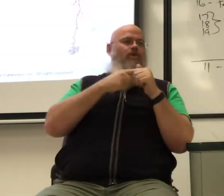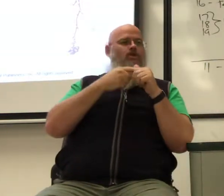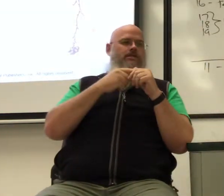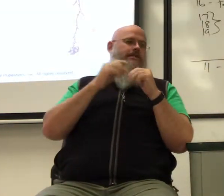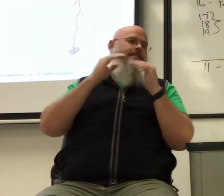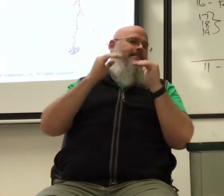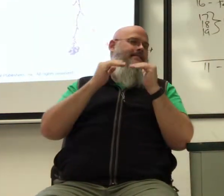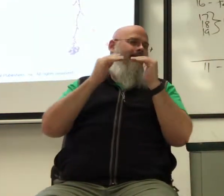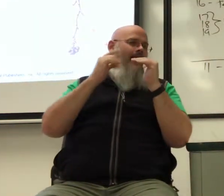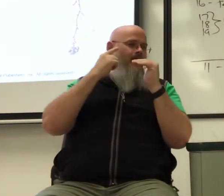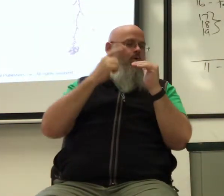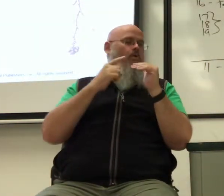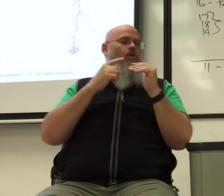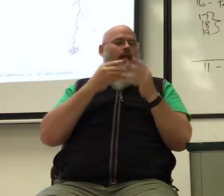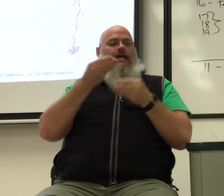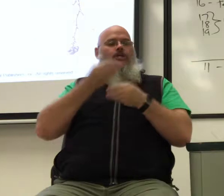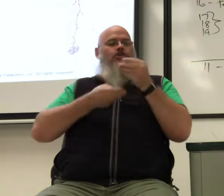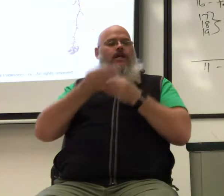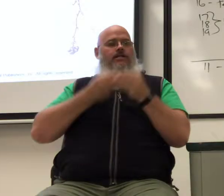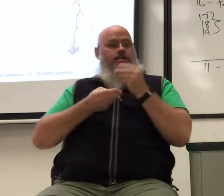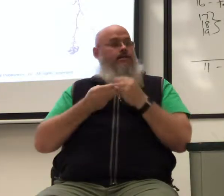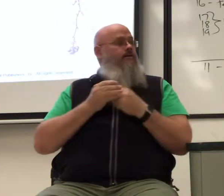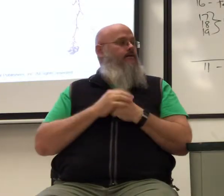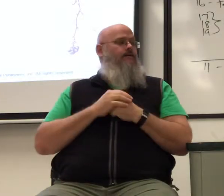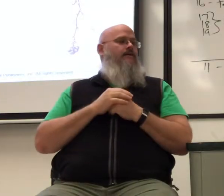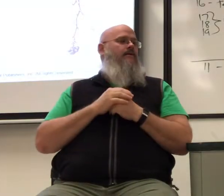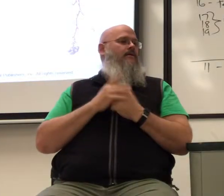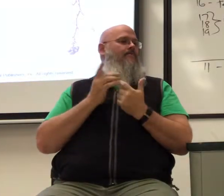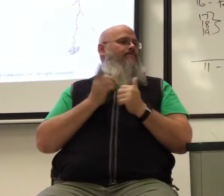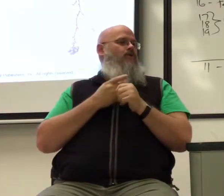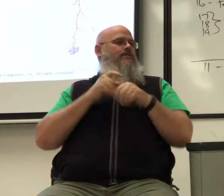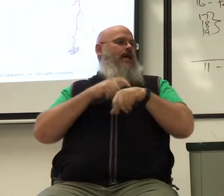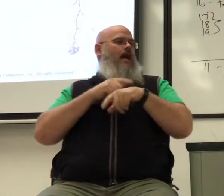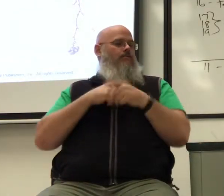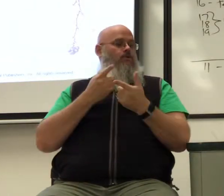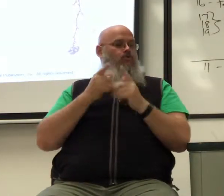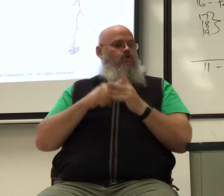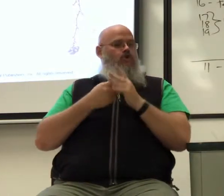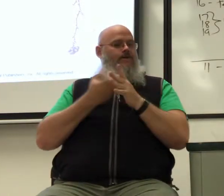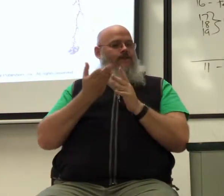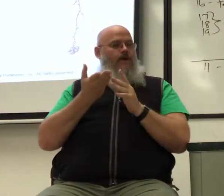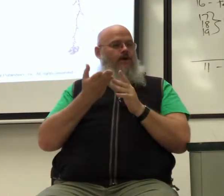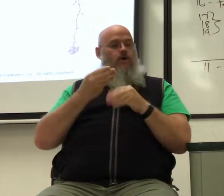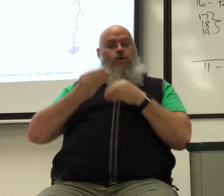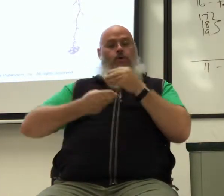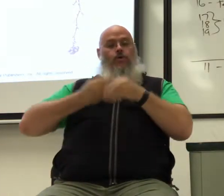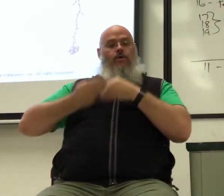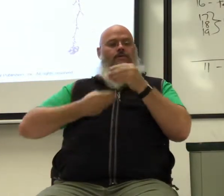right here. This is the first opportunity for gas exchange. Occurs right here.